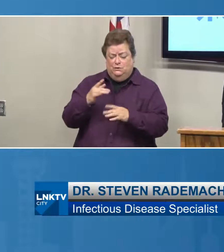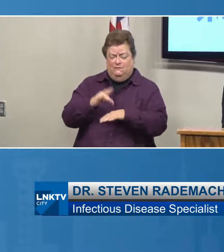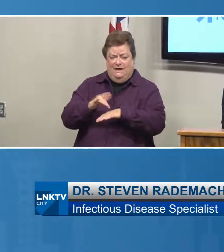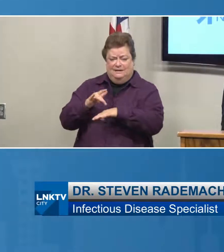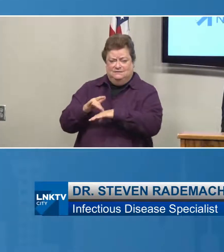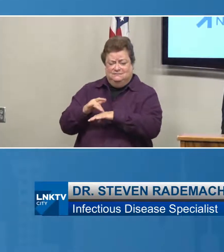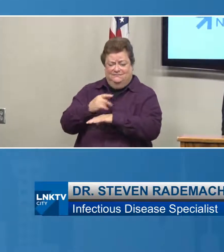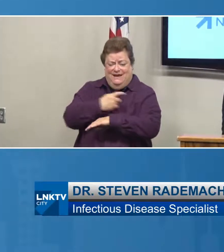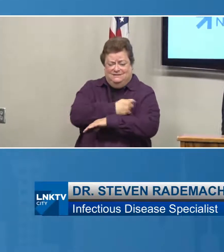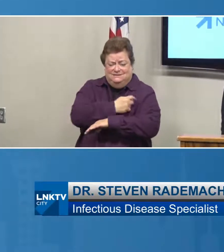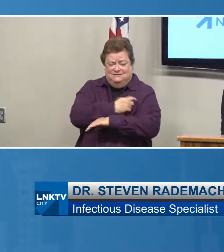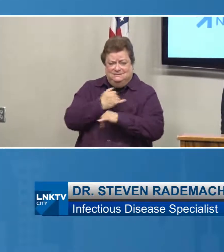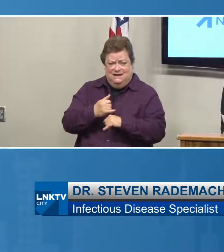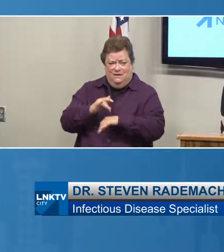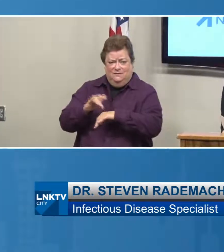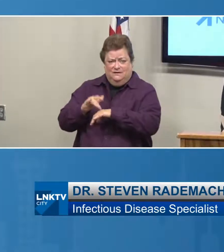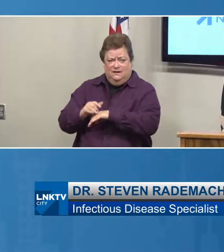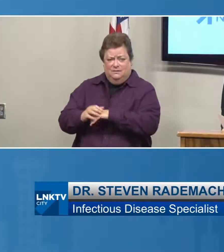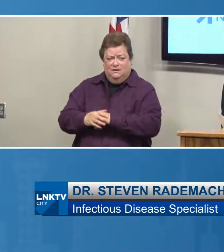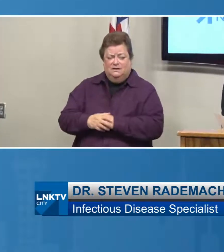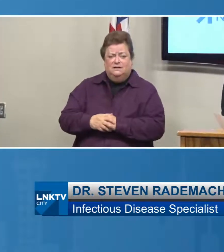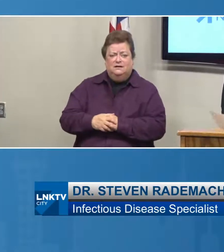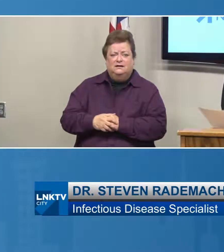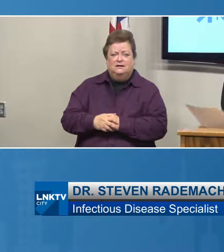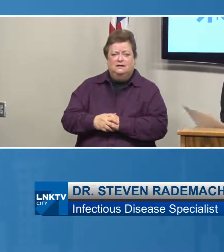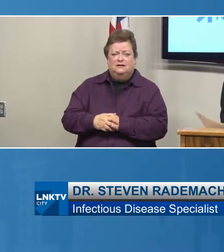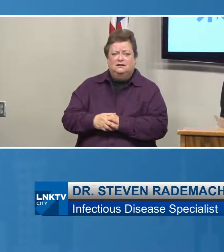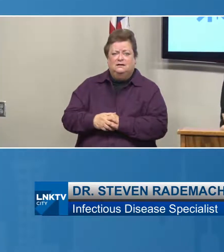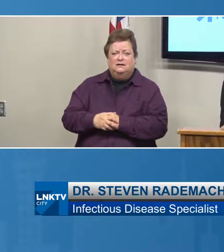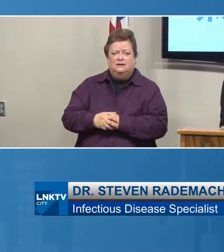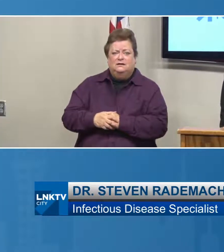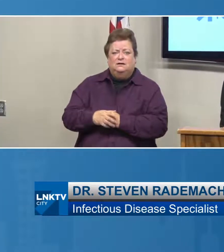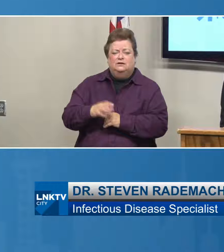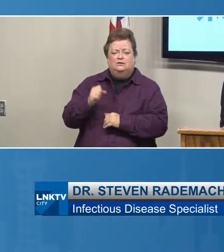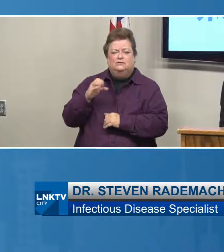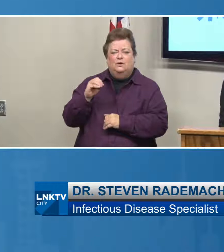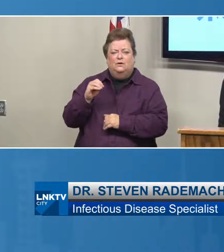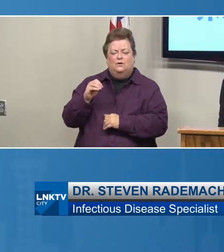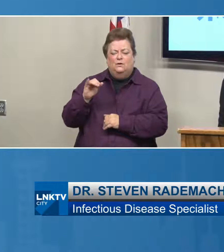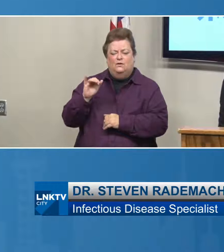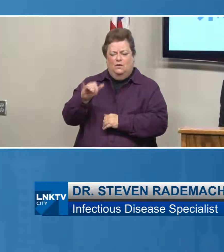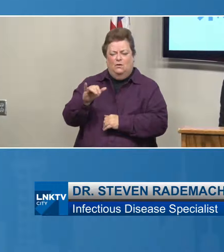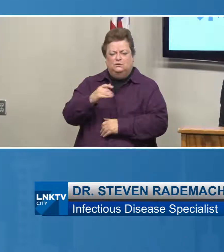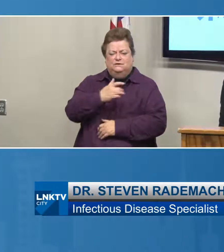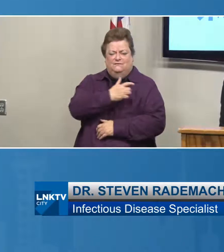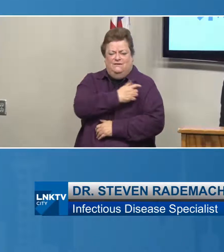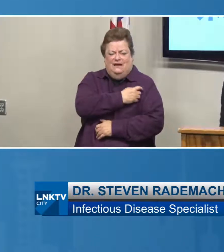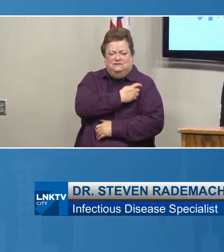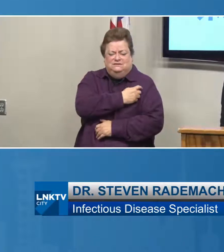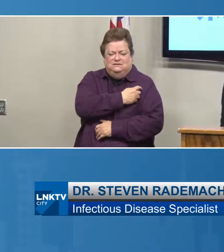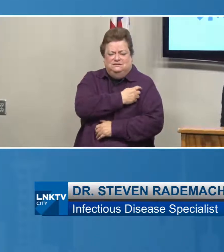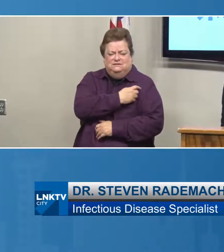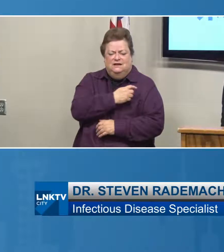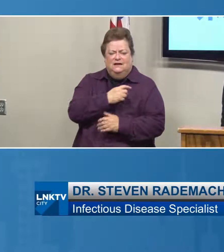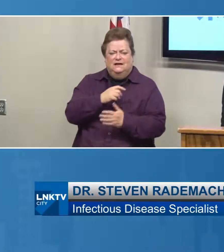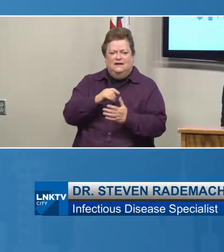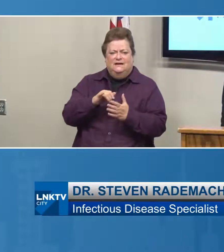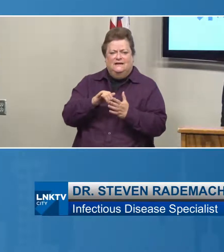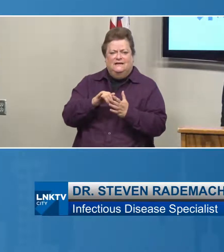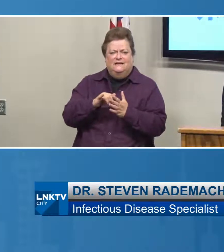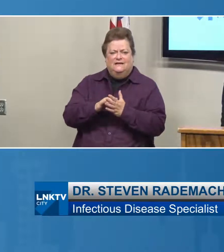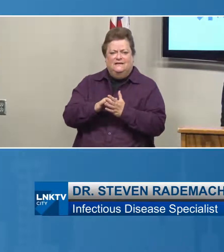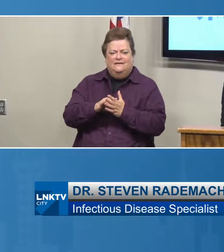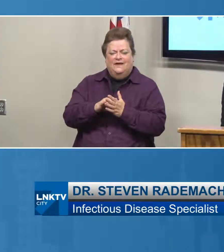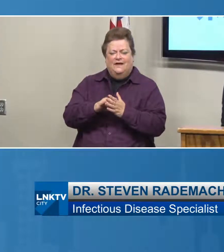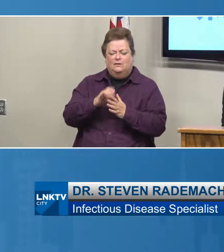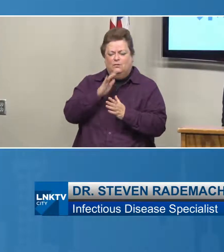are messenger RNA vaccines. So they're vaccines that elicit a